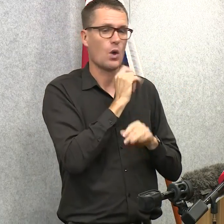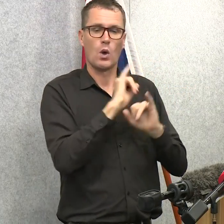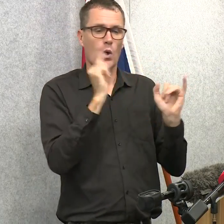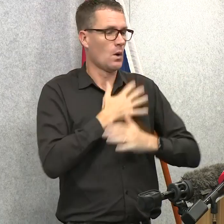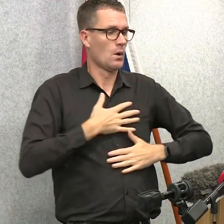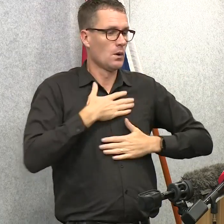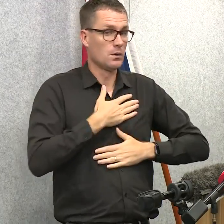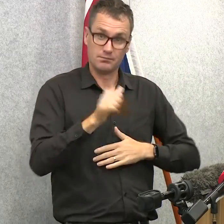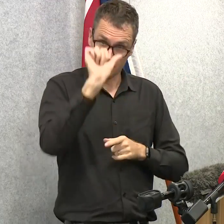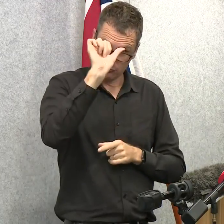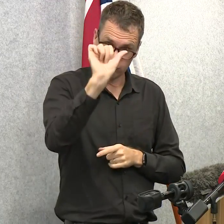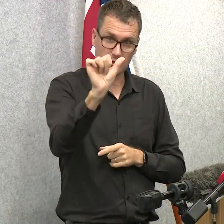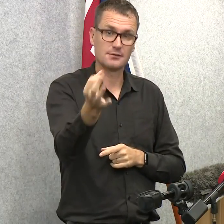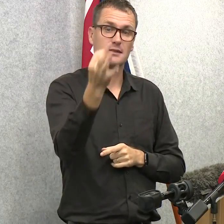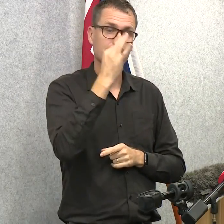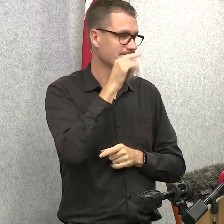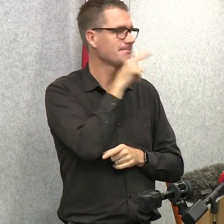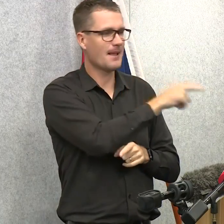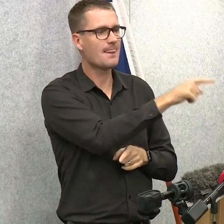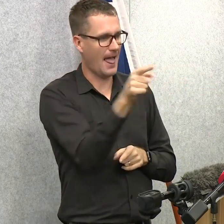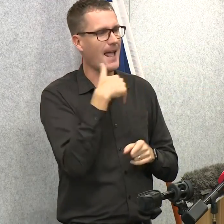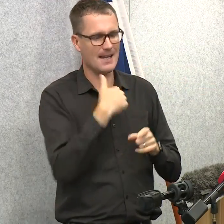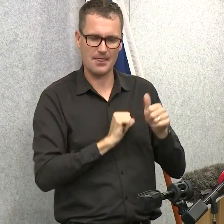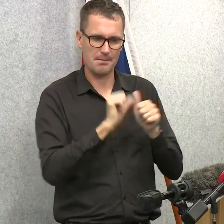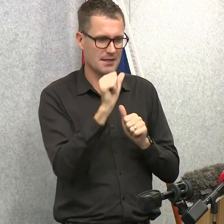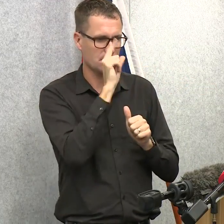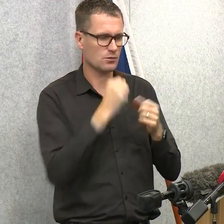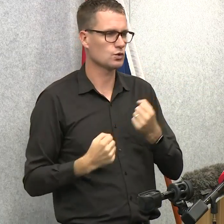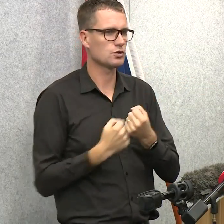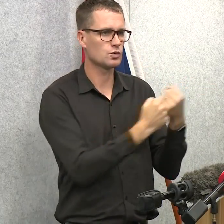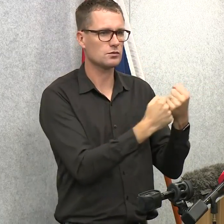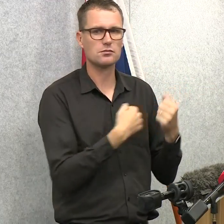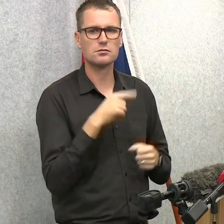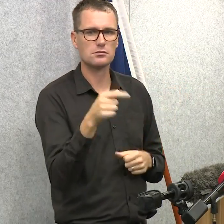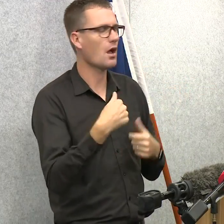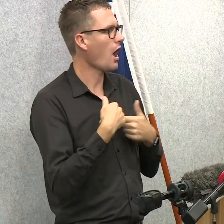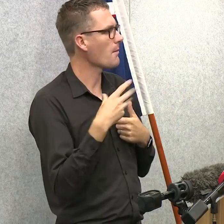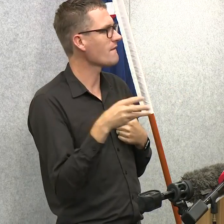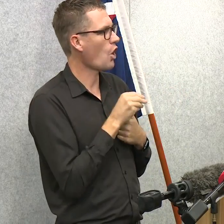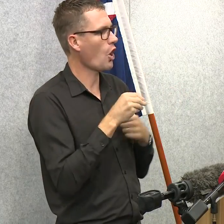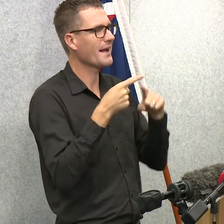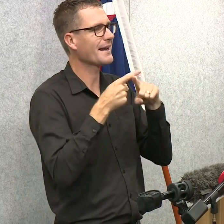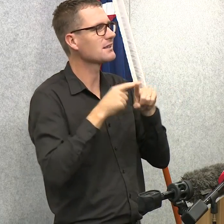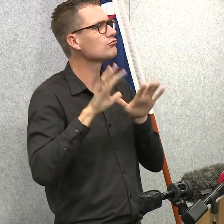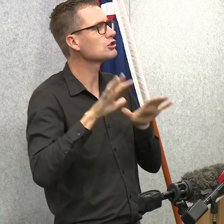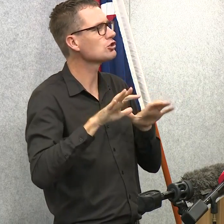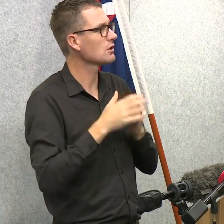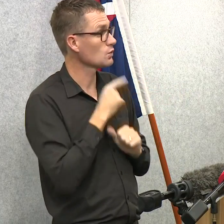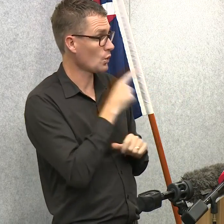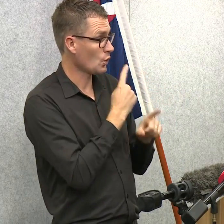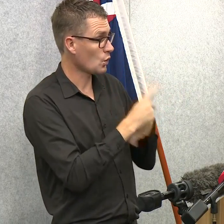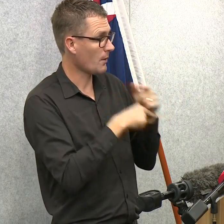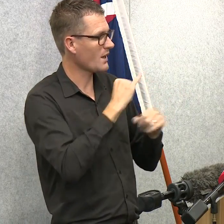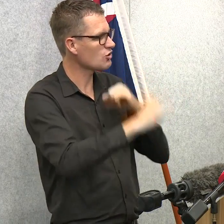ask, they absolutely deserve the best support. And just to check a fact, as a British reporter, you talked about international experts,